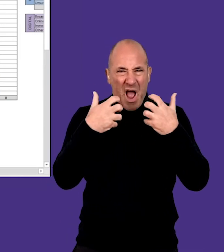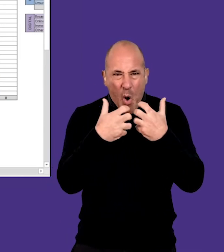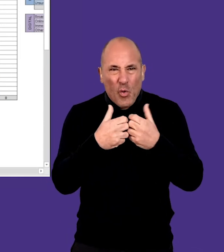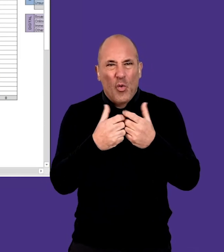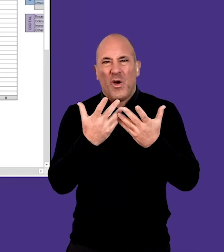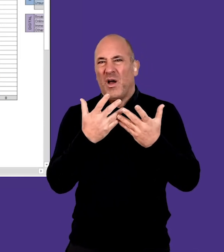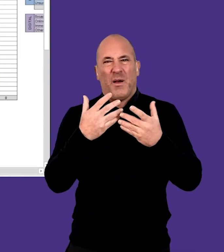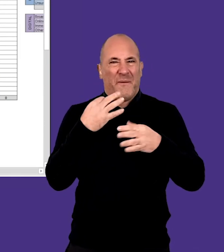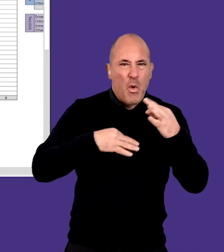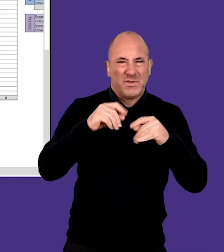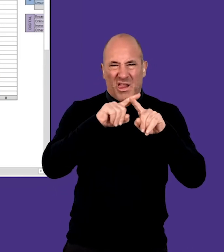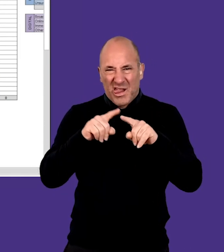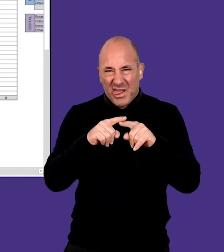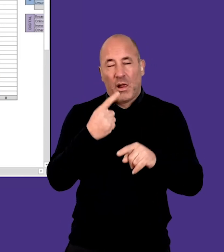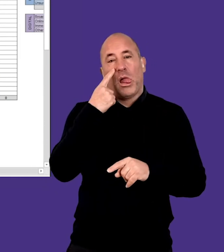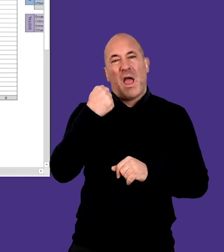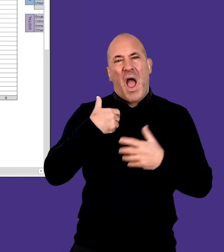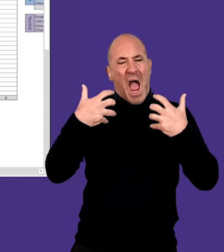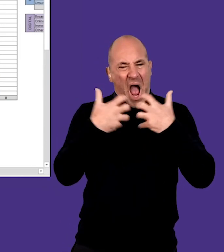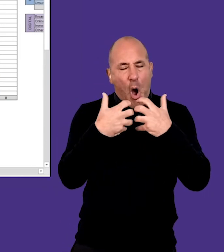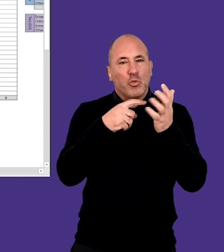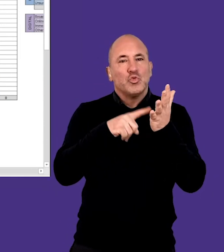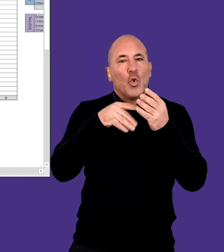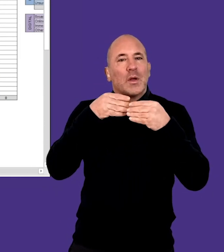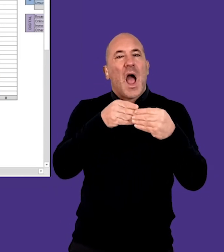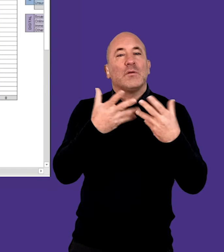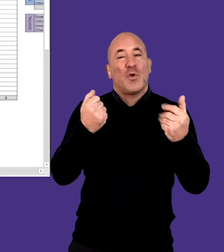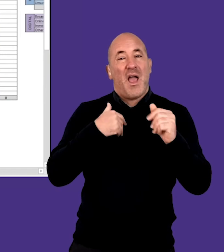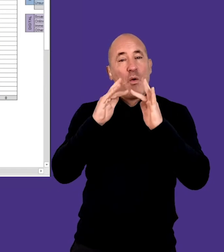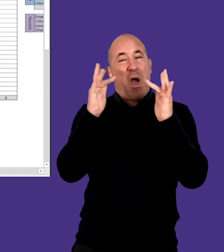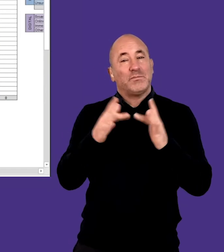types of activity and performances, read the template how-to guide on the website.